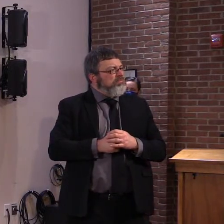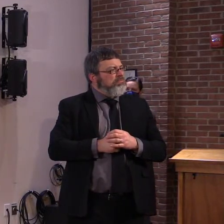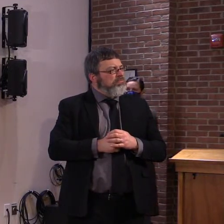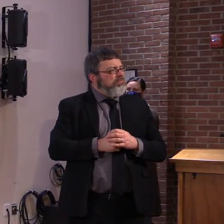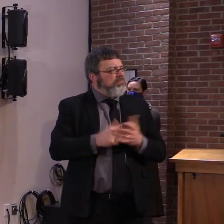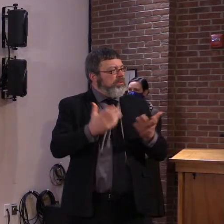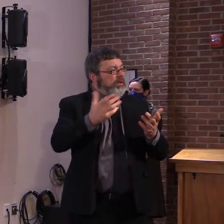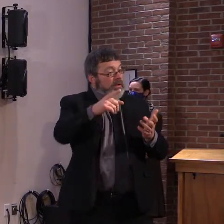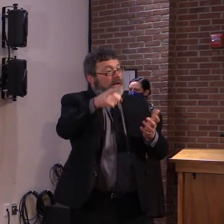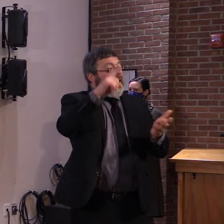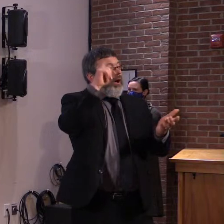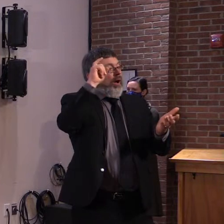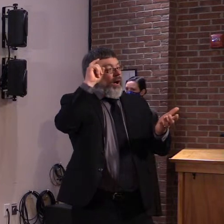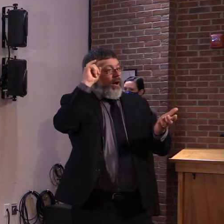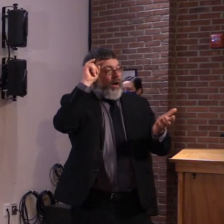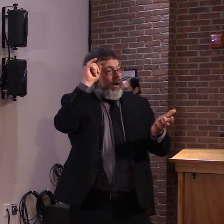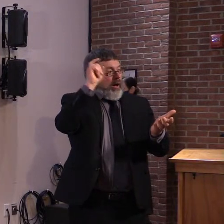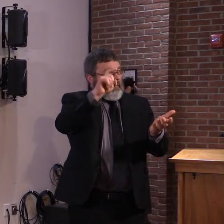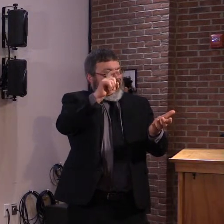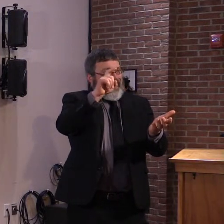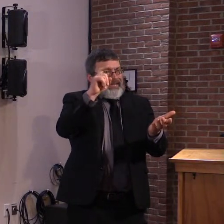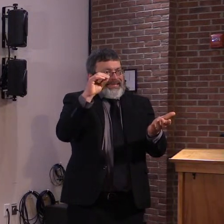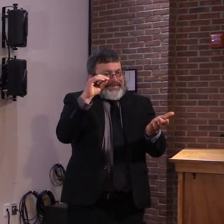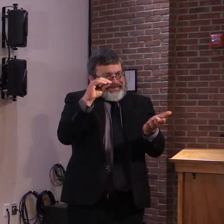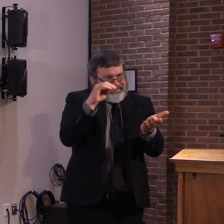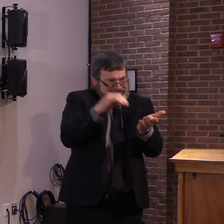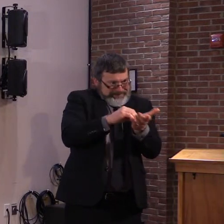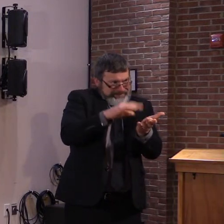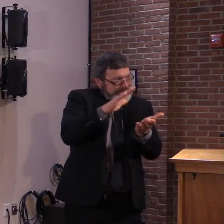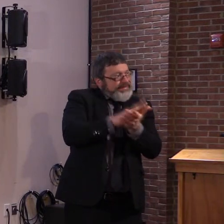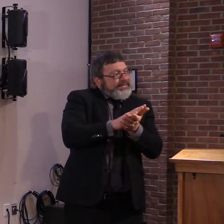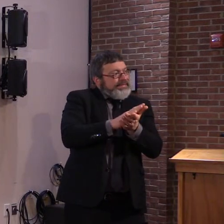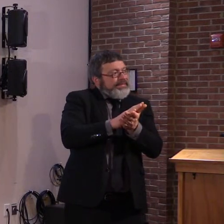end of January. So time is of the essence.